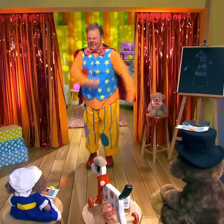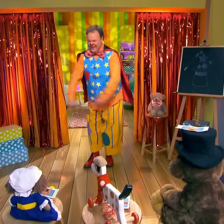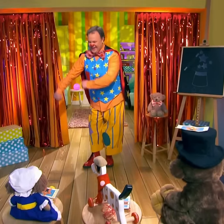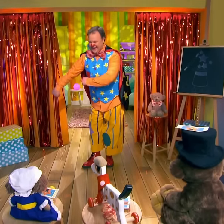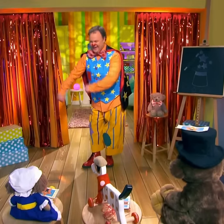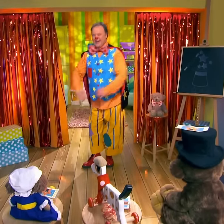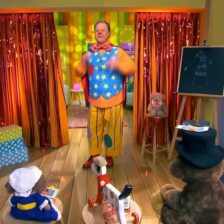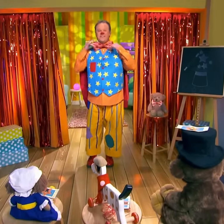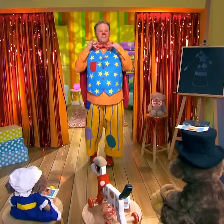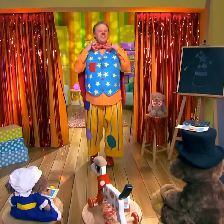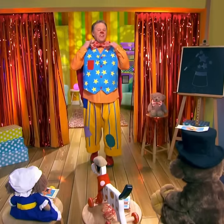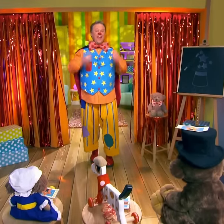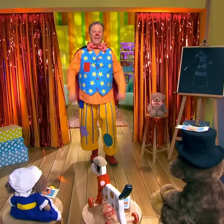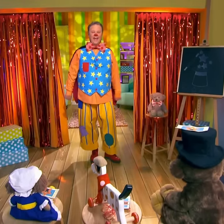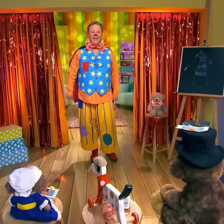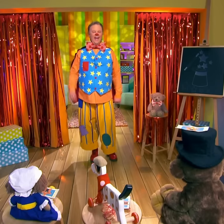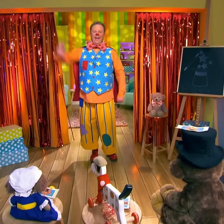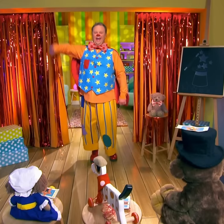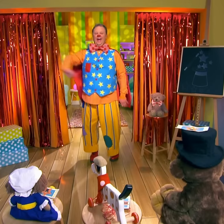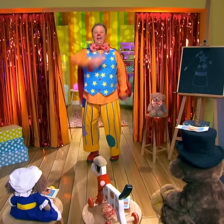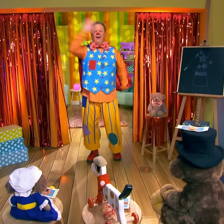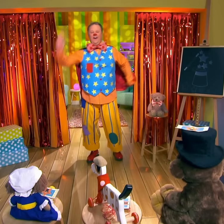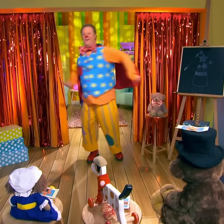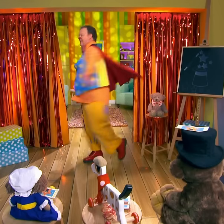Thank you. Hello, Mr. Tumble. Hello.